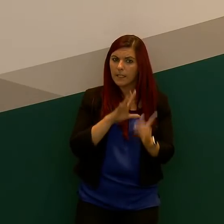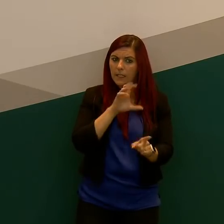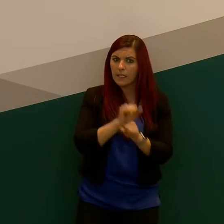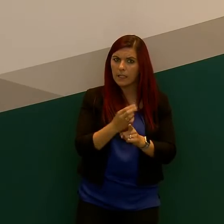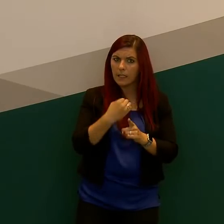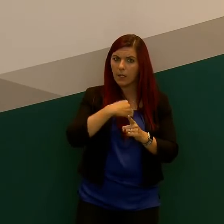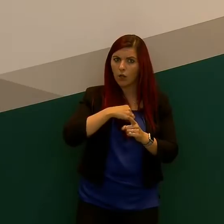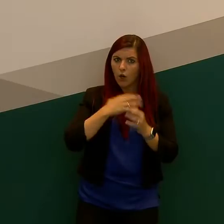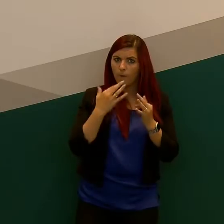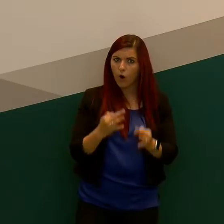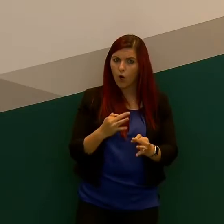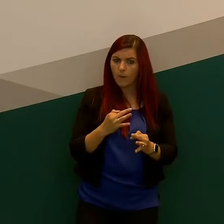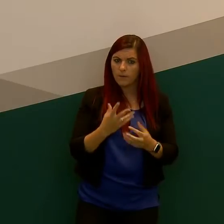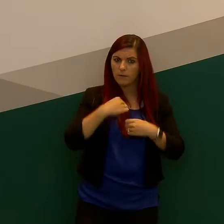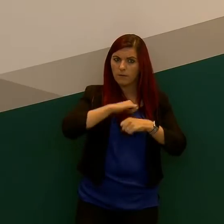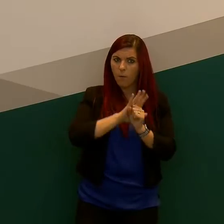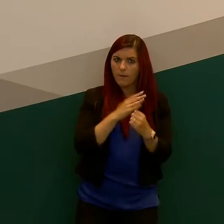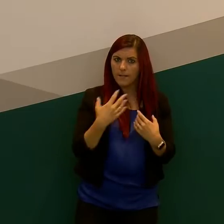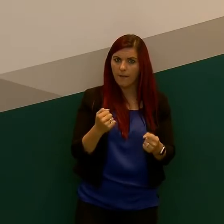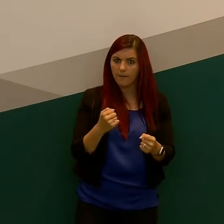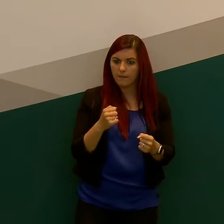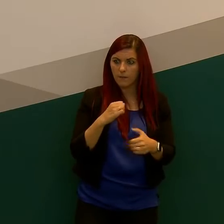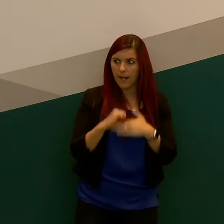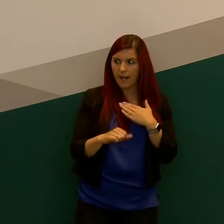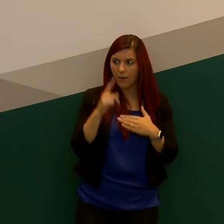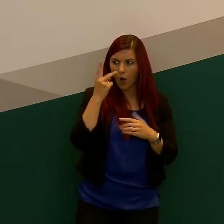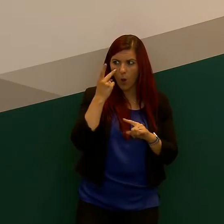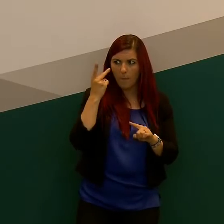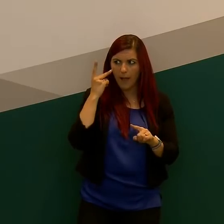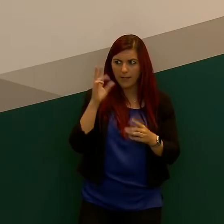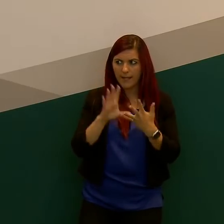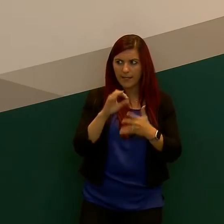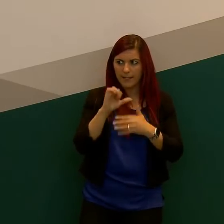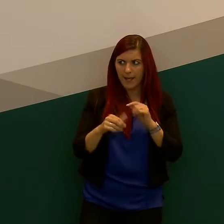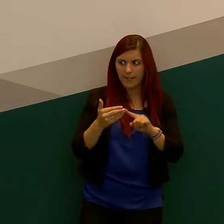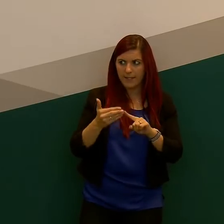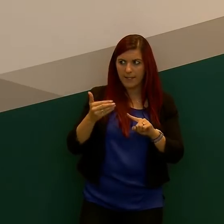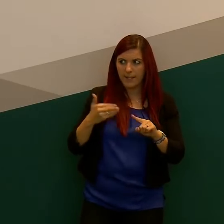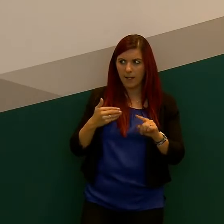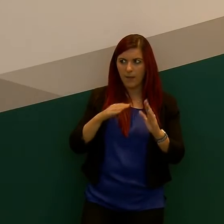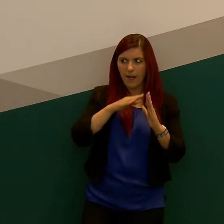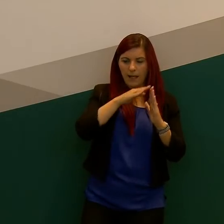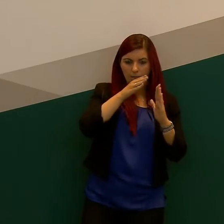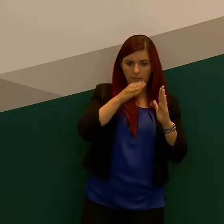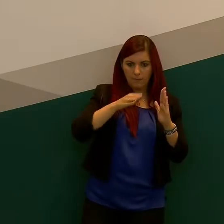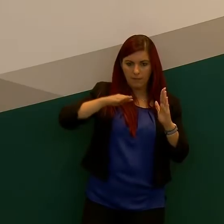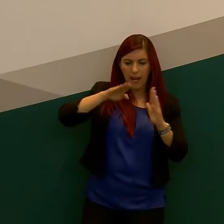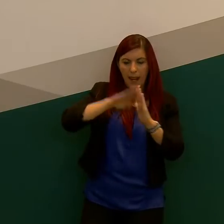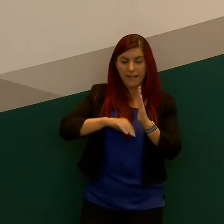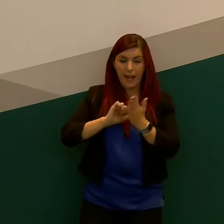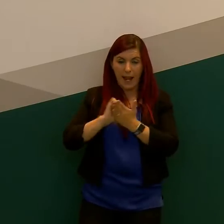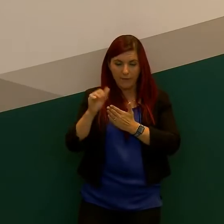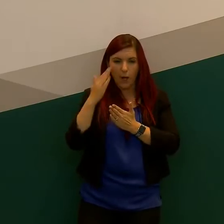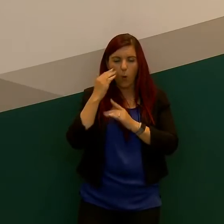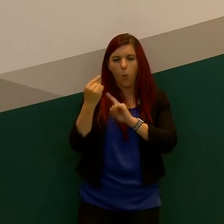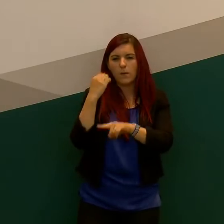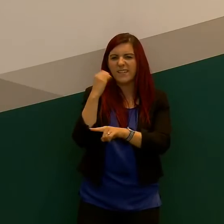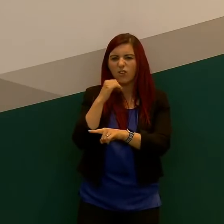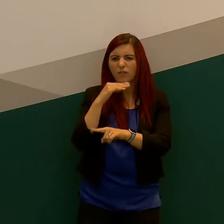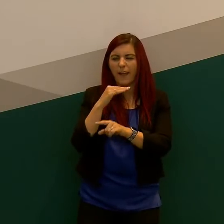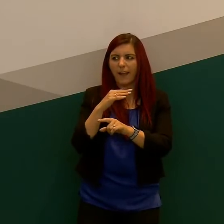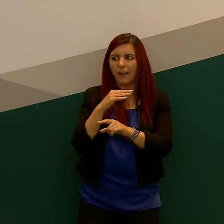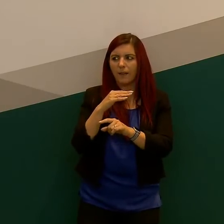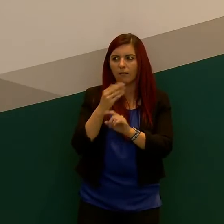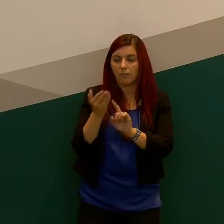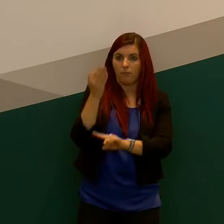know over the past, I think if we look back over the past 10 days, the figure of new cases has been 11 or lower, apart from obviously on Saturday when it was 23